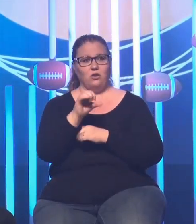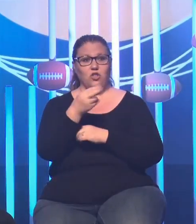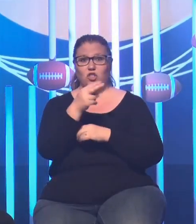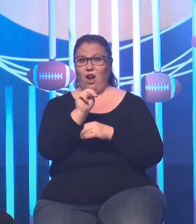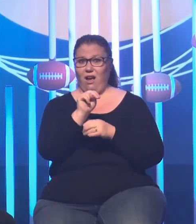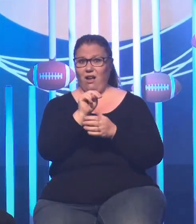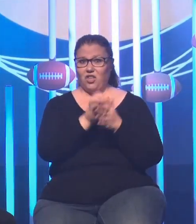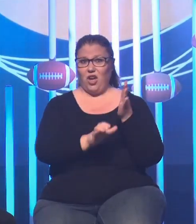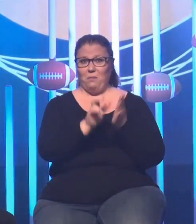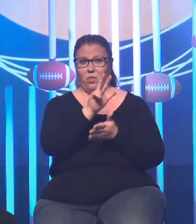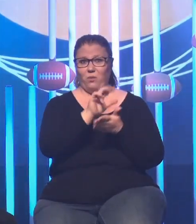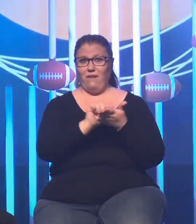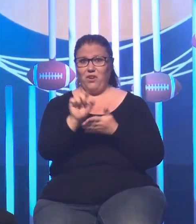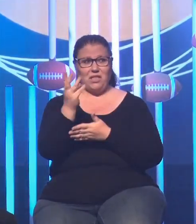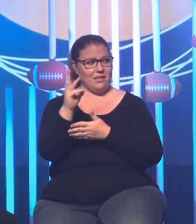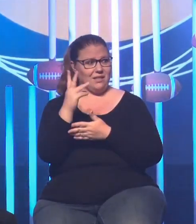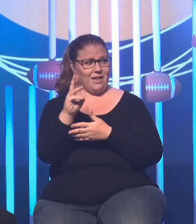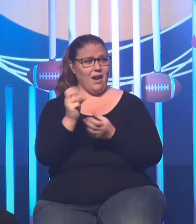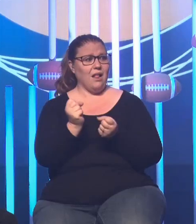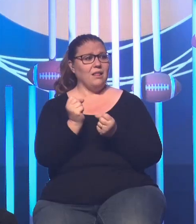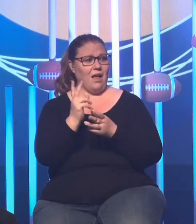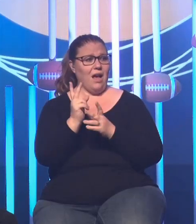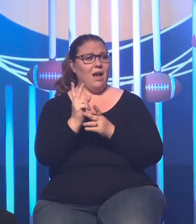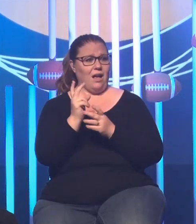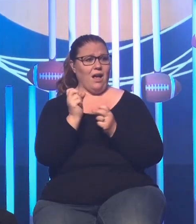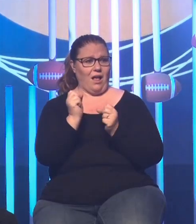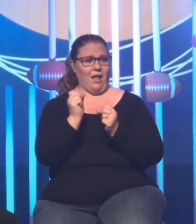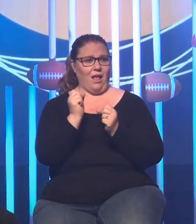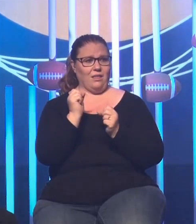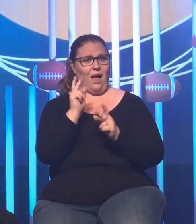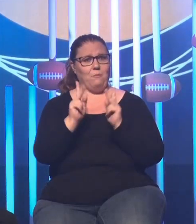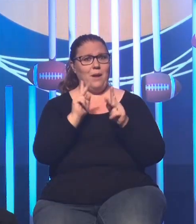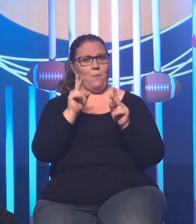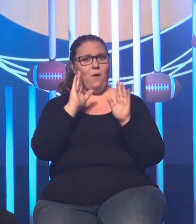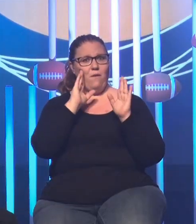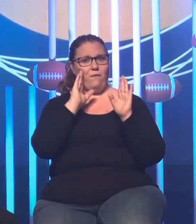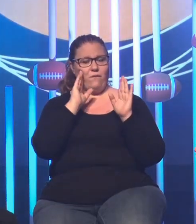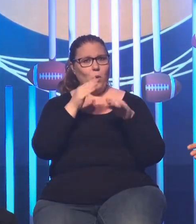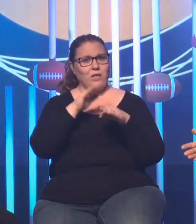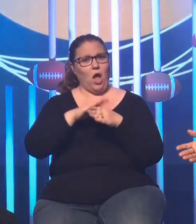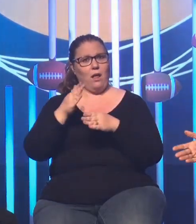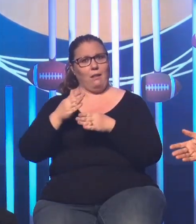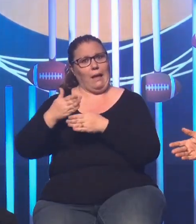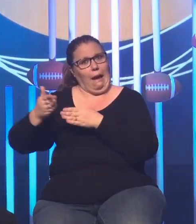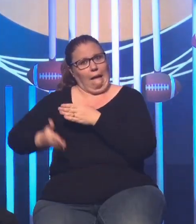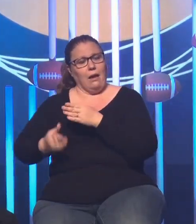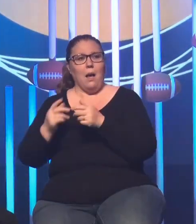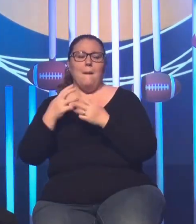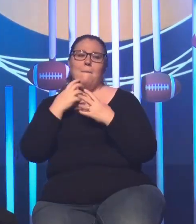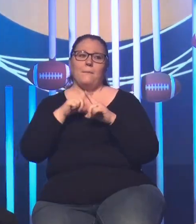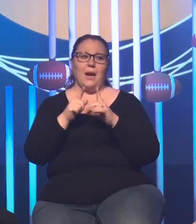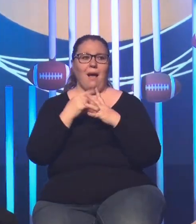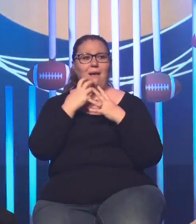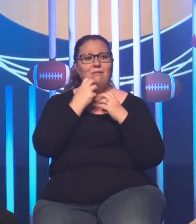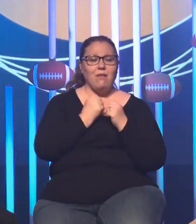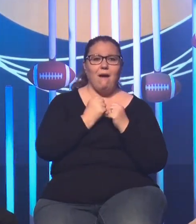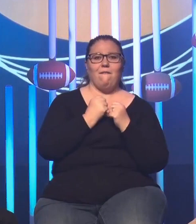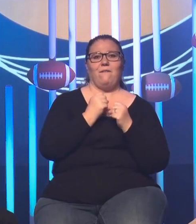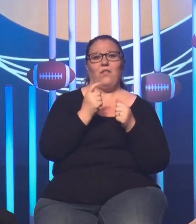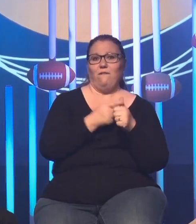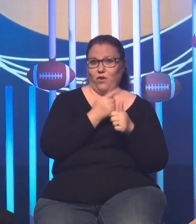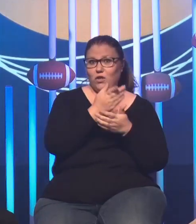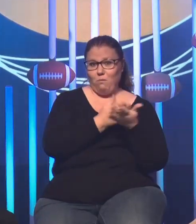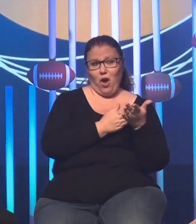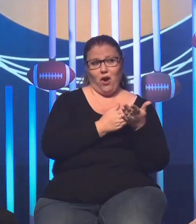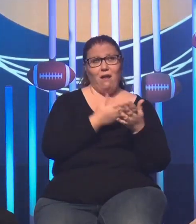a lot of people focuses on the back end of John 3:16, but I love the front part of John 3:16. For God so loved the